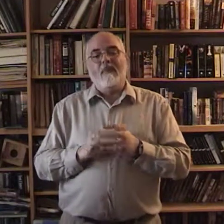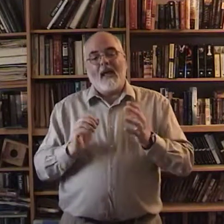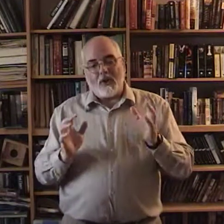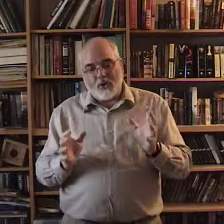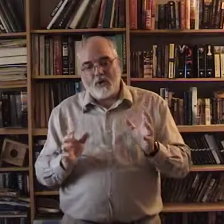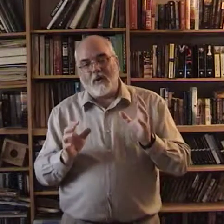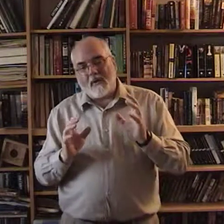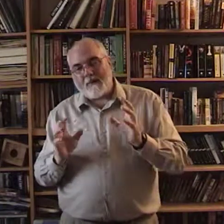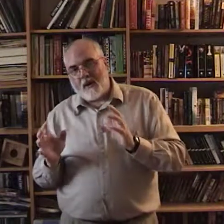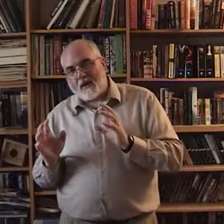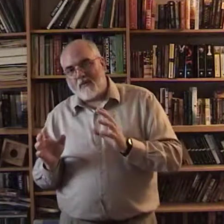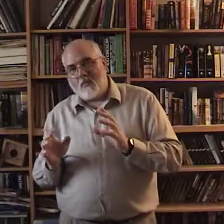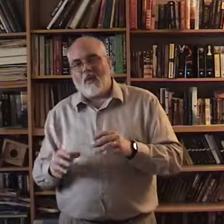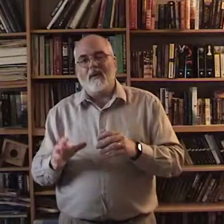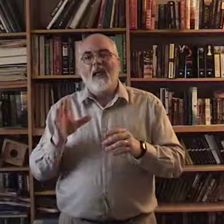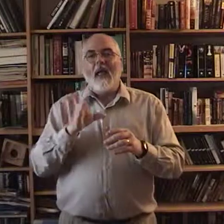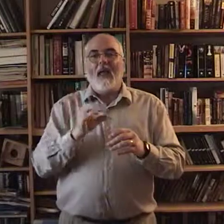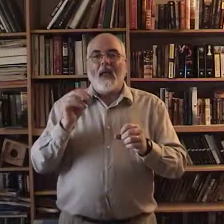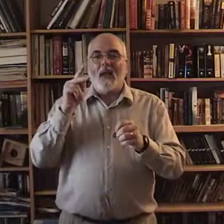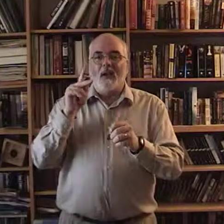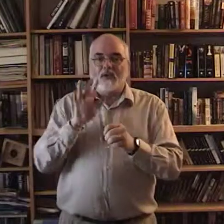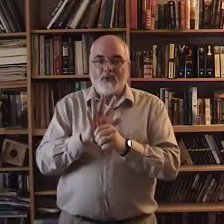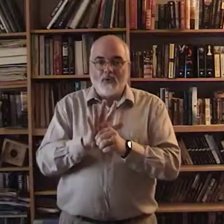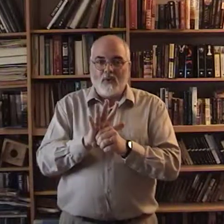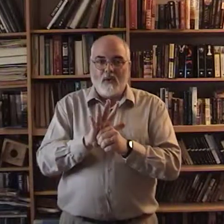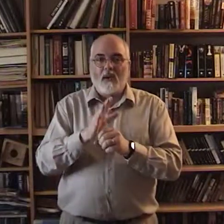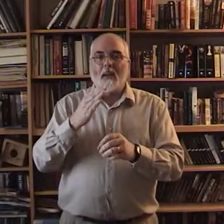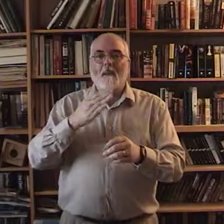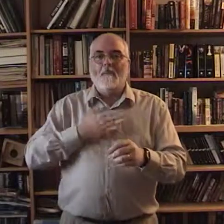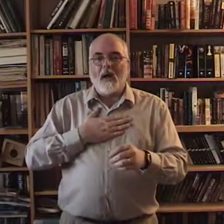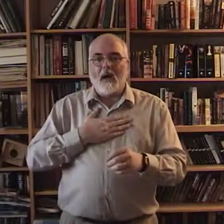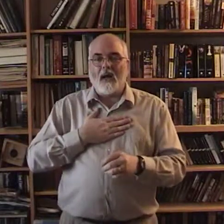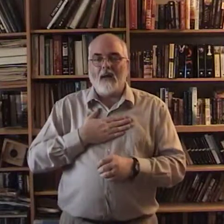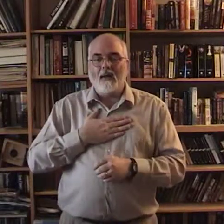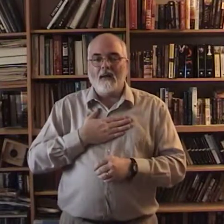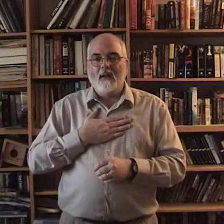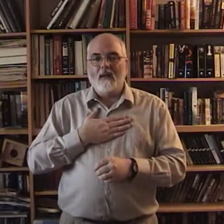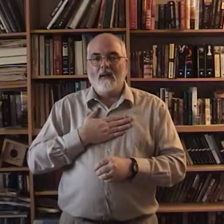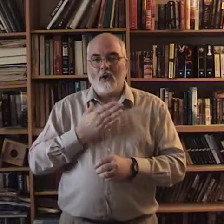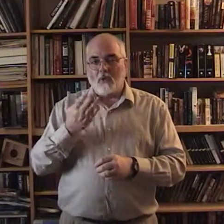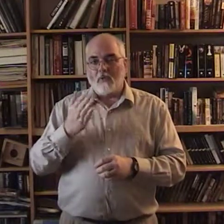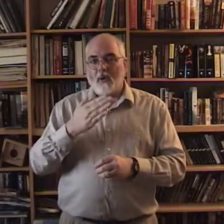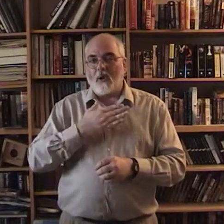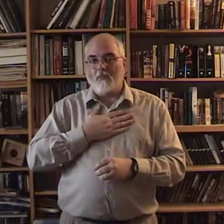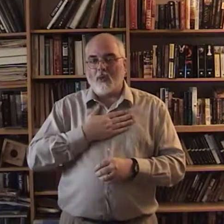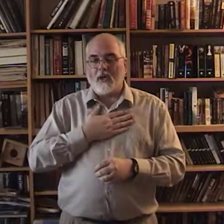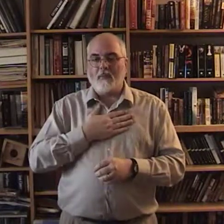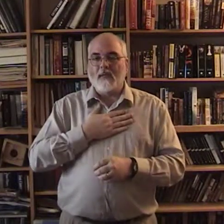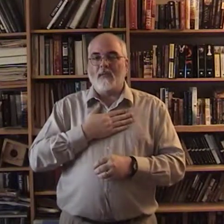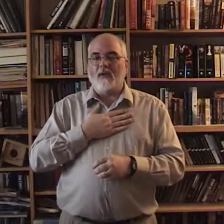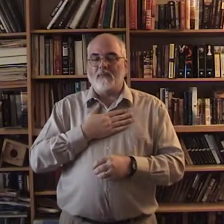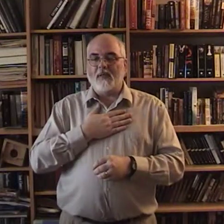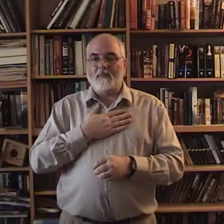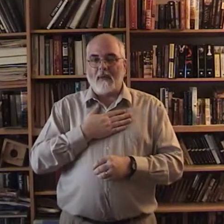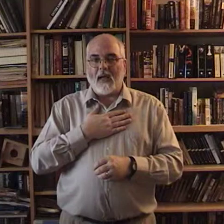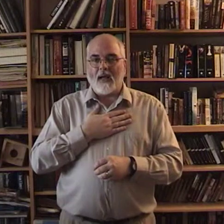and assured my pardon won. And assured my open palm, pointing to myself, means mine.